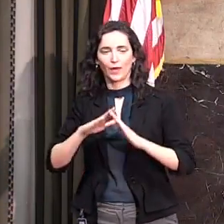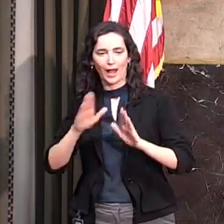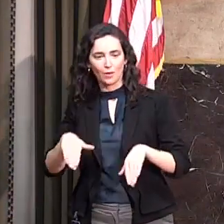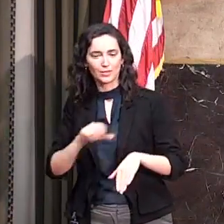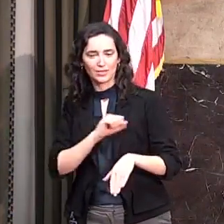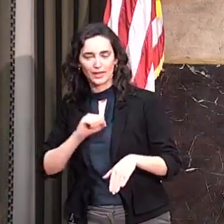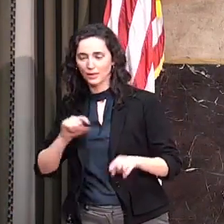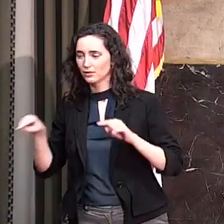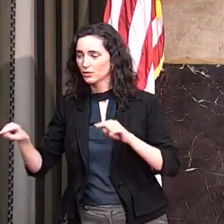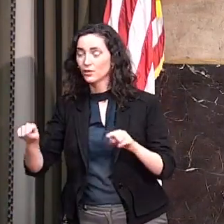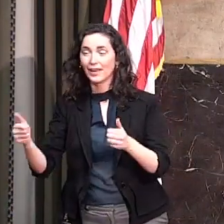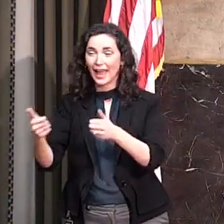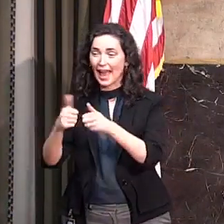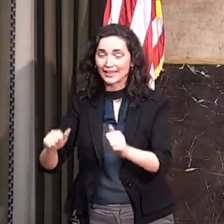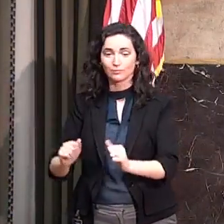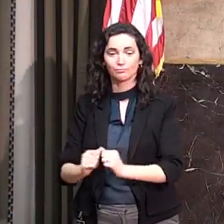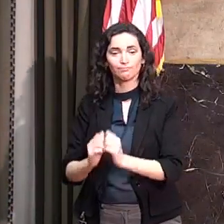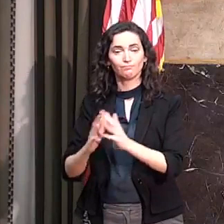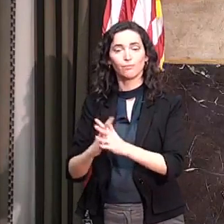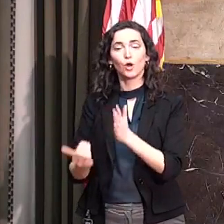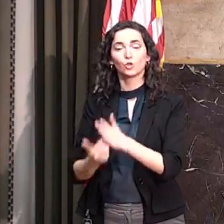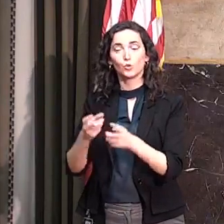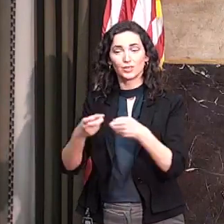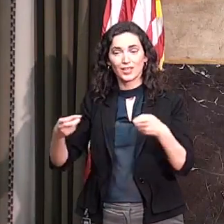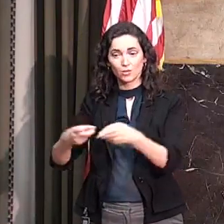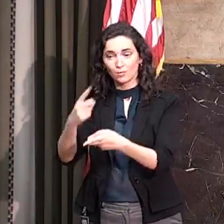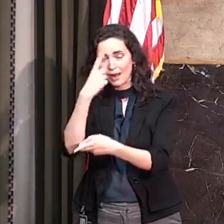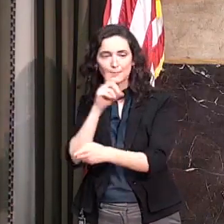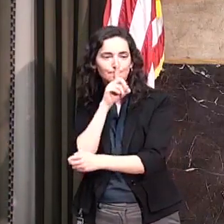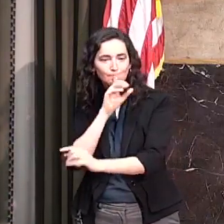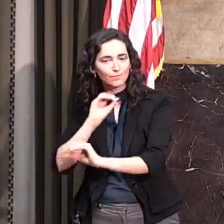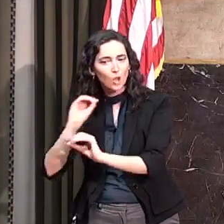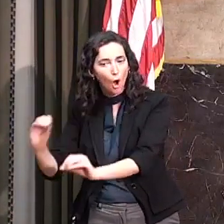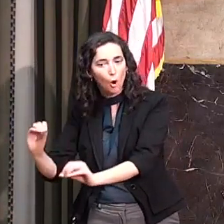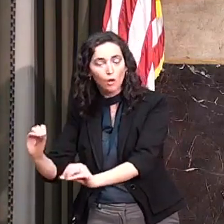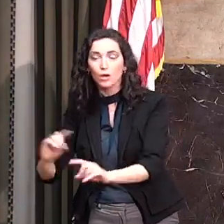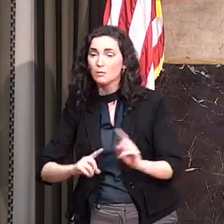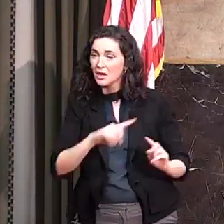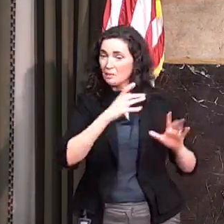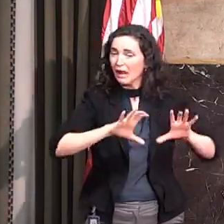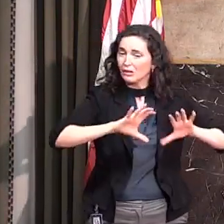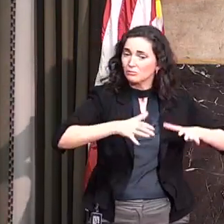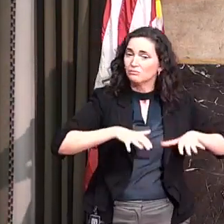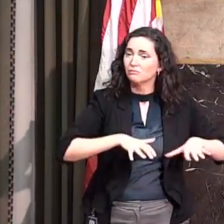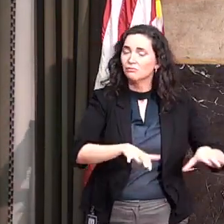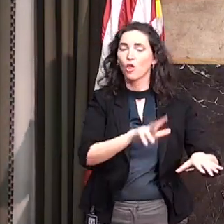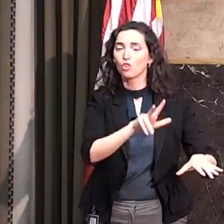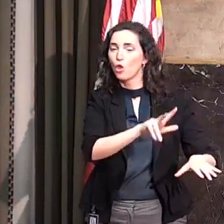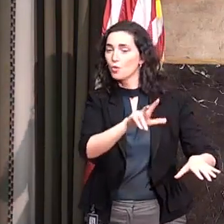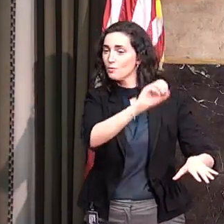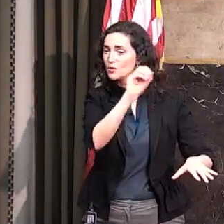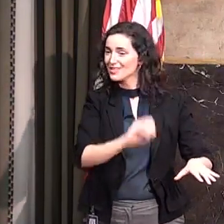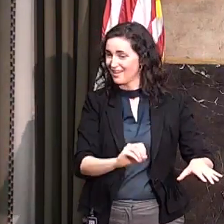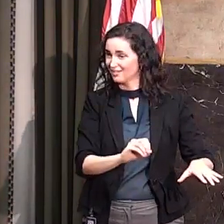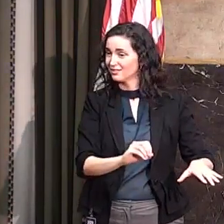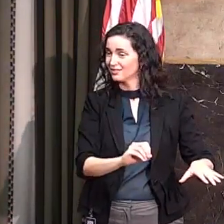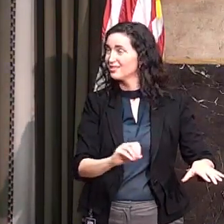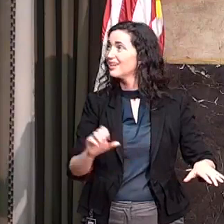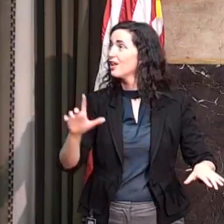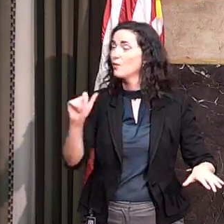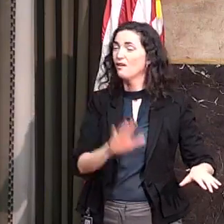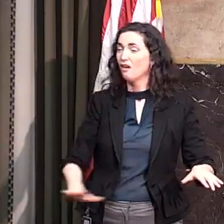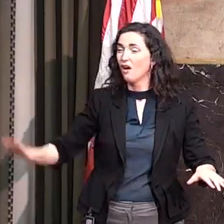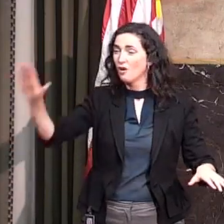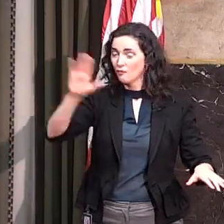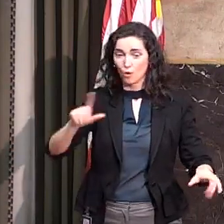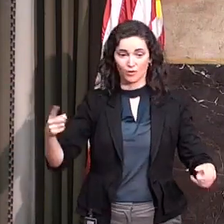new African American district, even though it's 33% of the population today, and it's actually grown as a percentage of the